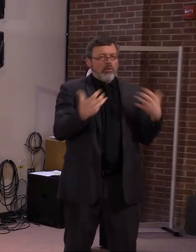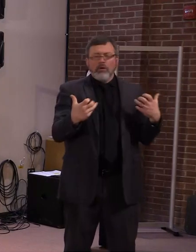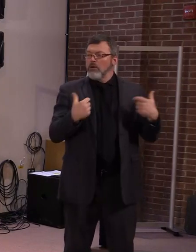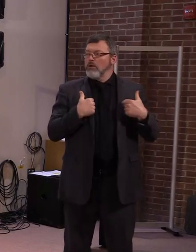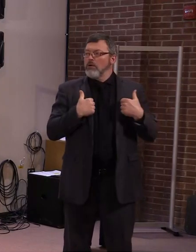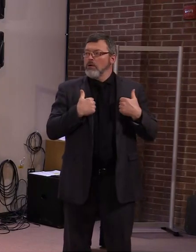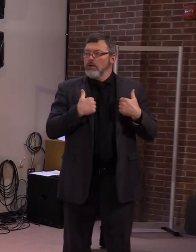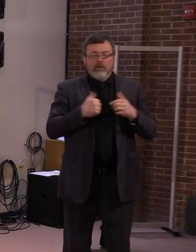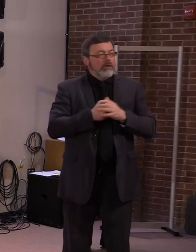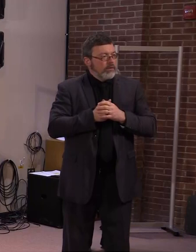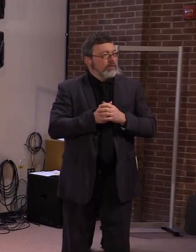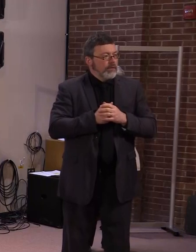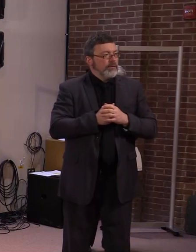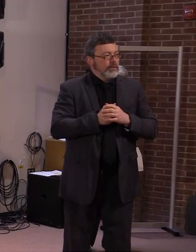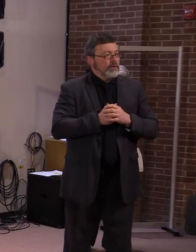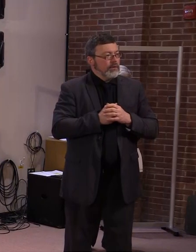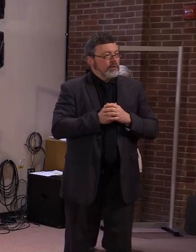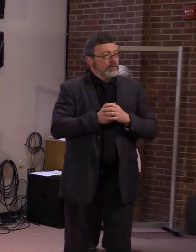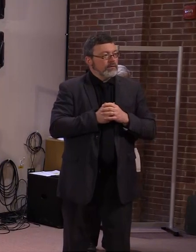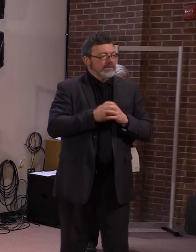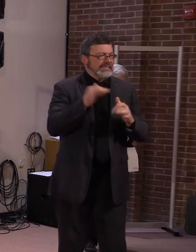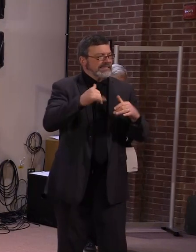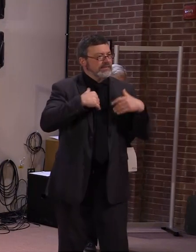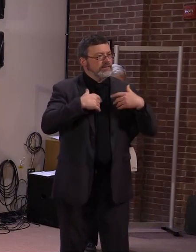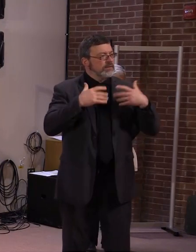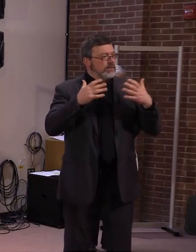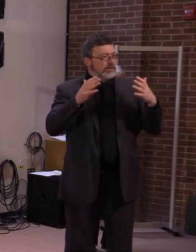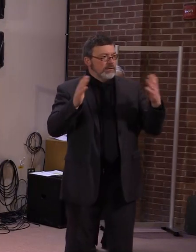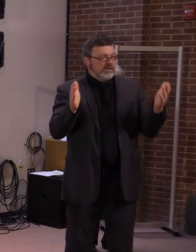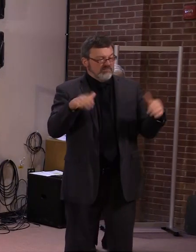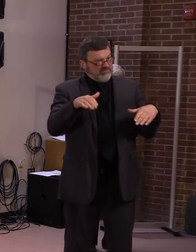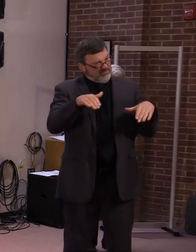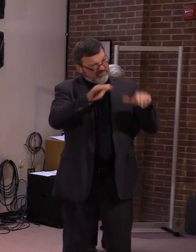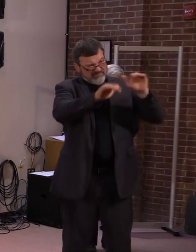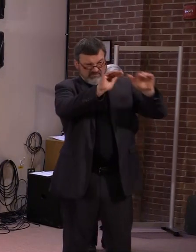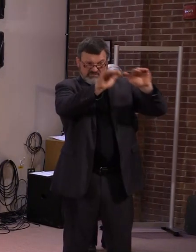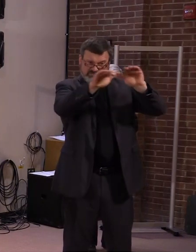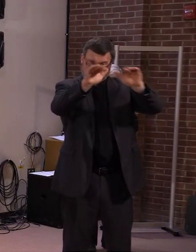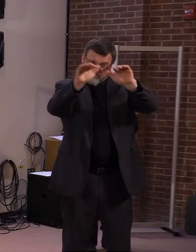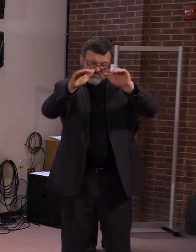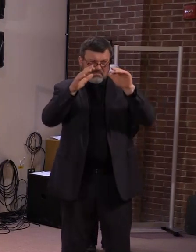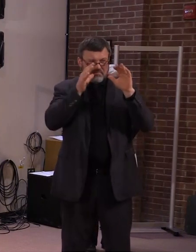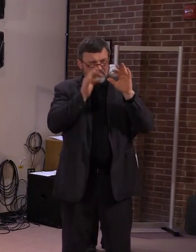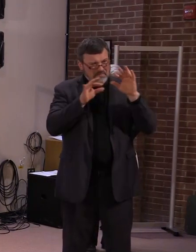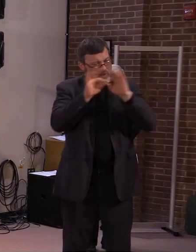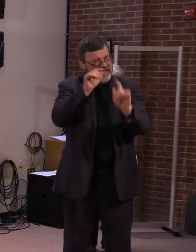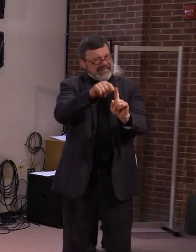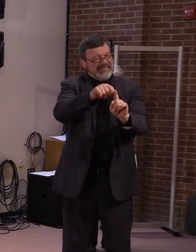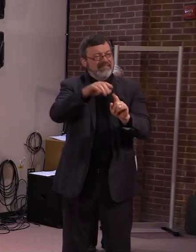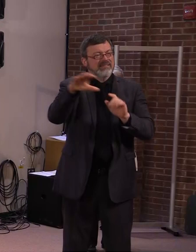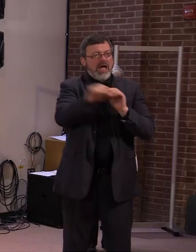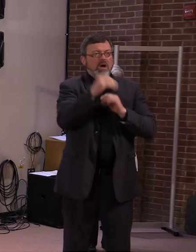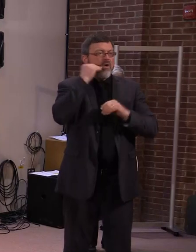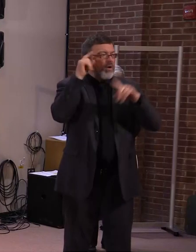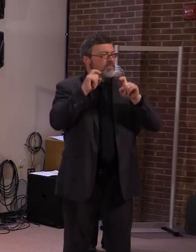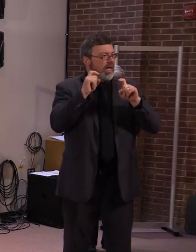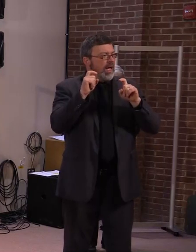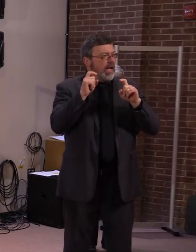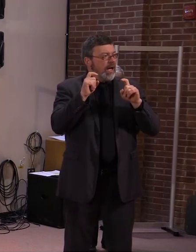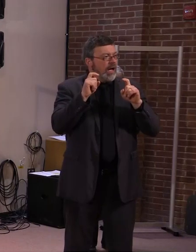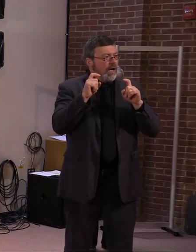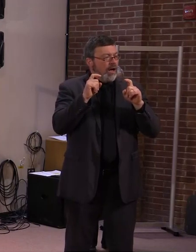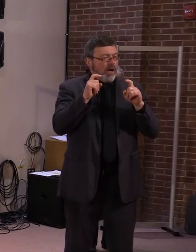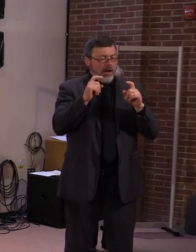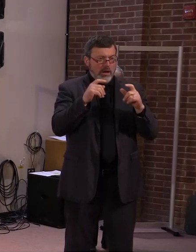season. And we encourage people to get to use these tests before and after holiday gatherings.